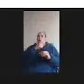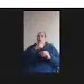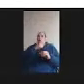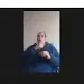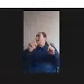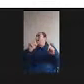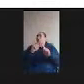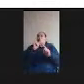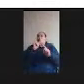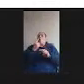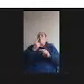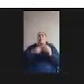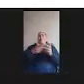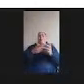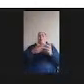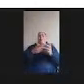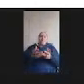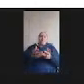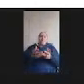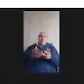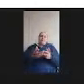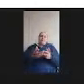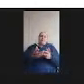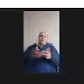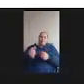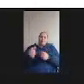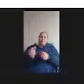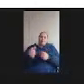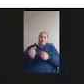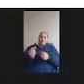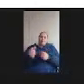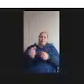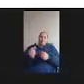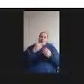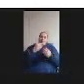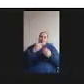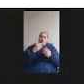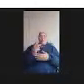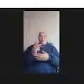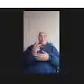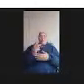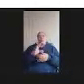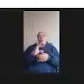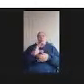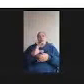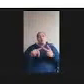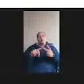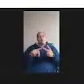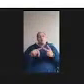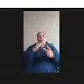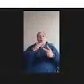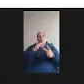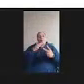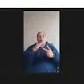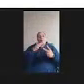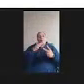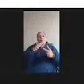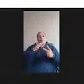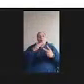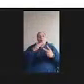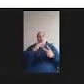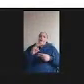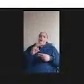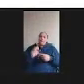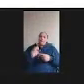that program. Thank you, Chair. Thank you very much, Honorable Maseko. I see the hands of Mr. Adams and the Speaker.